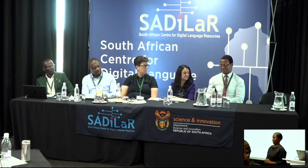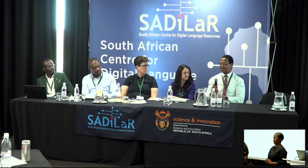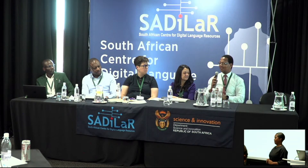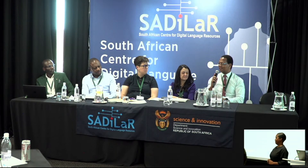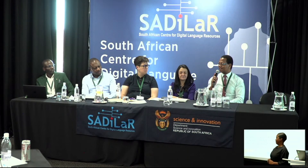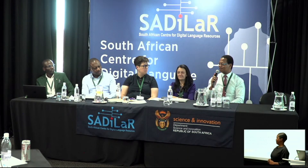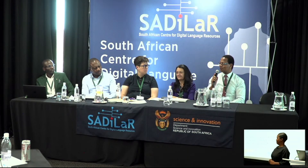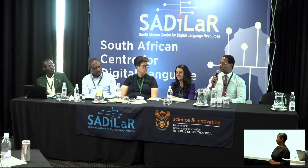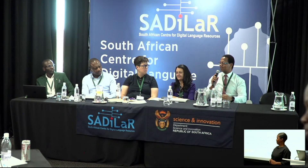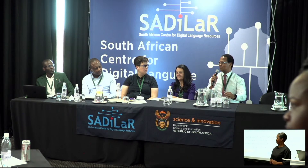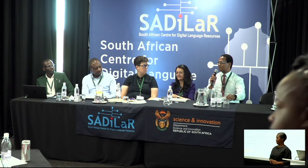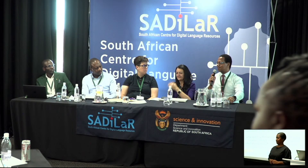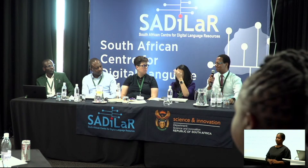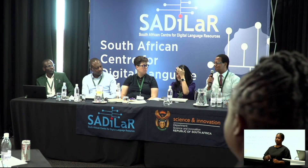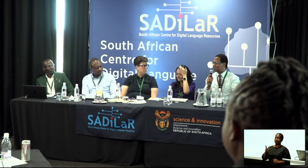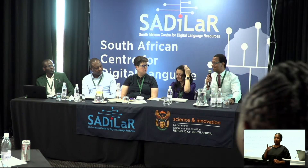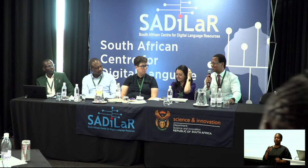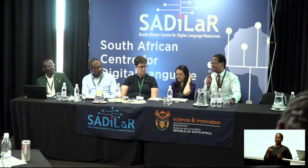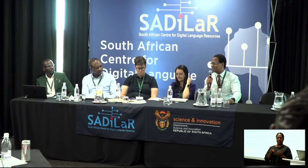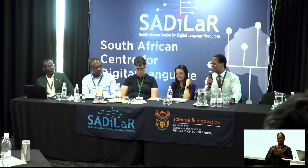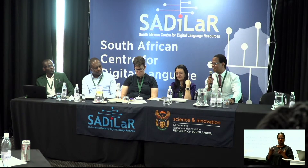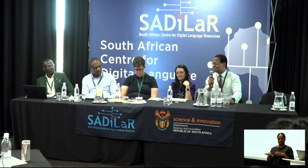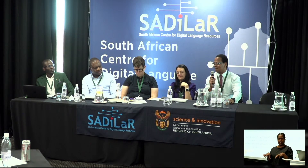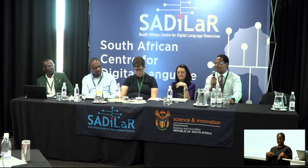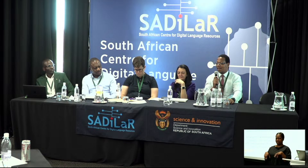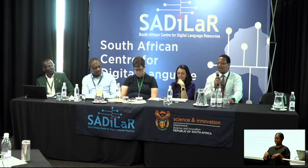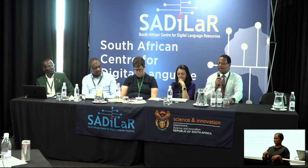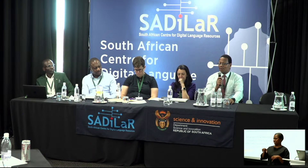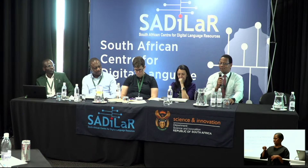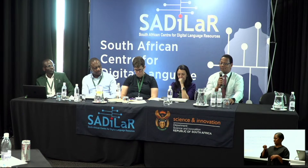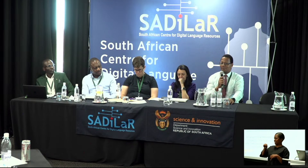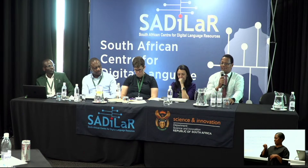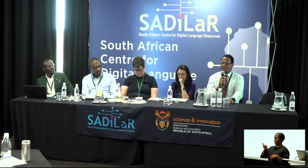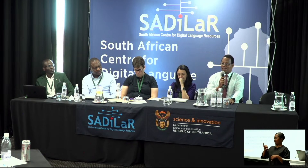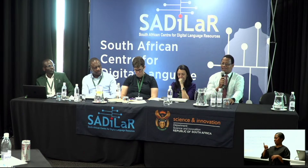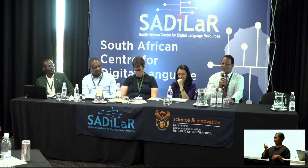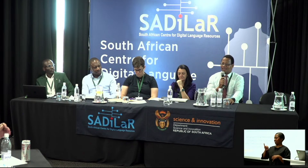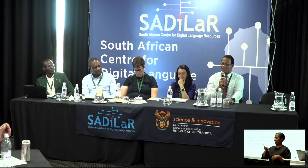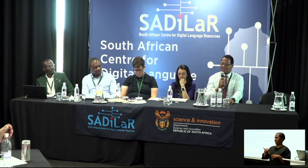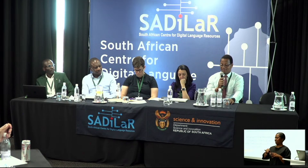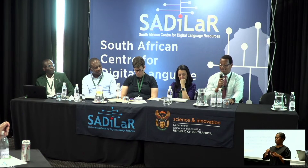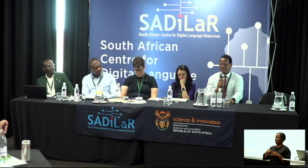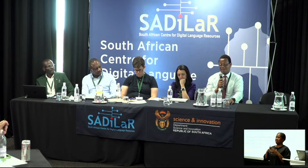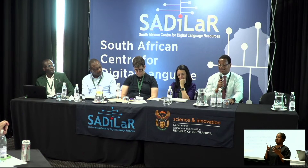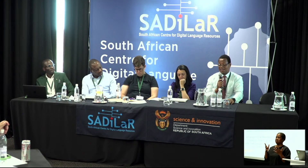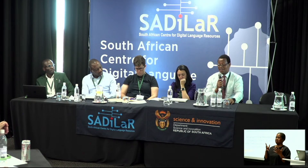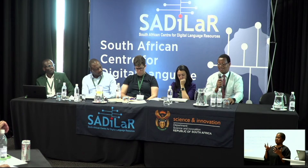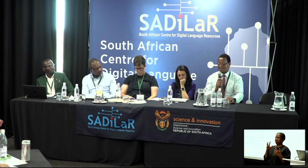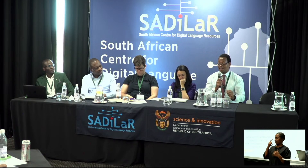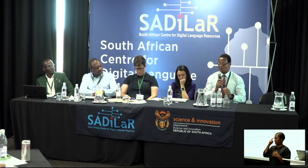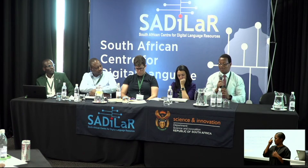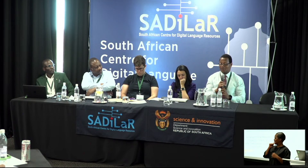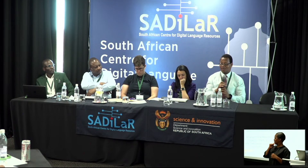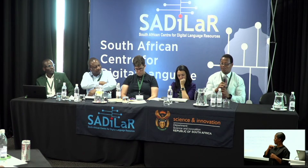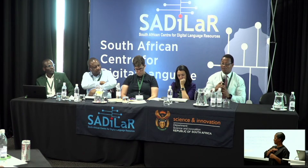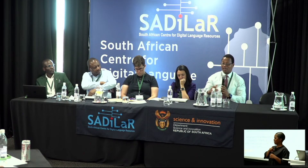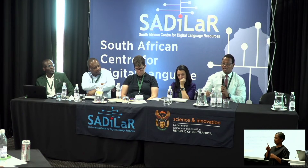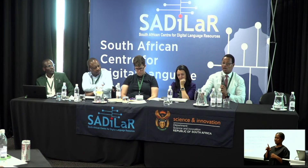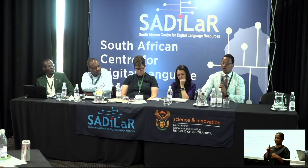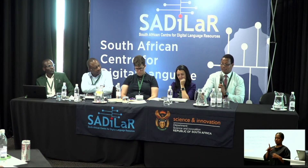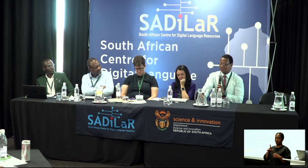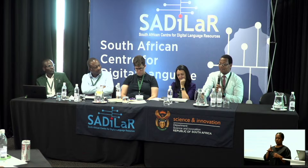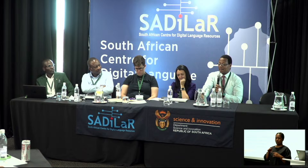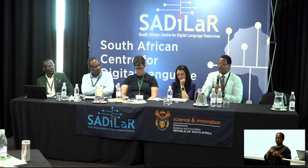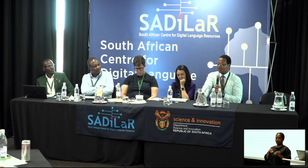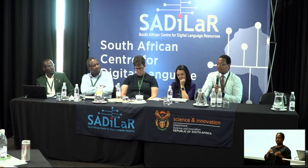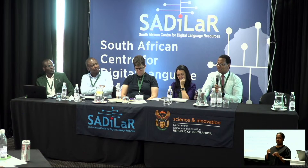There's a lot of activity in AI. I I really think that we are moving